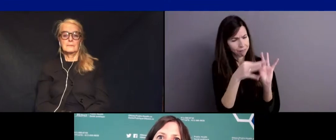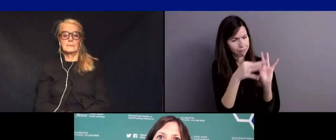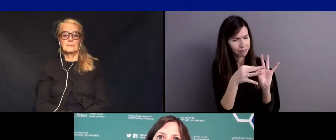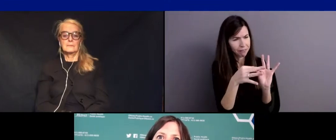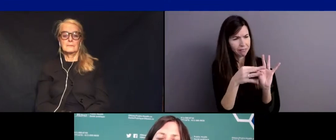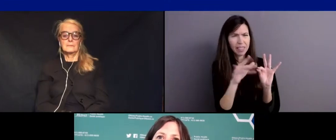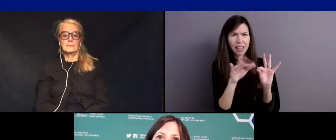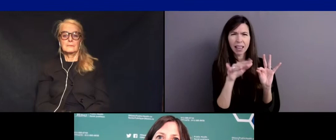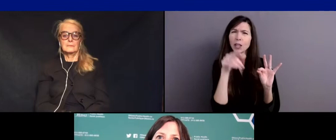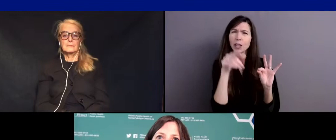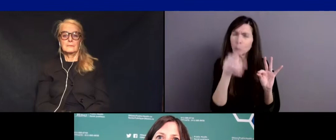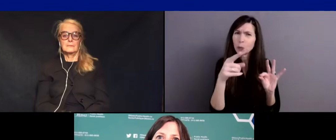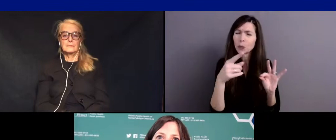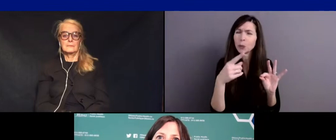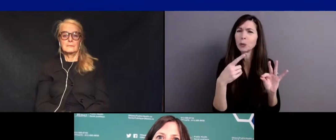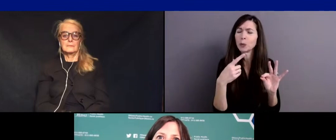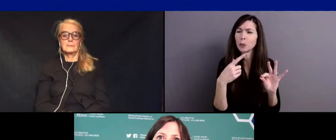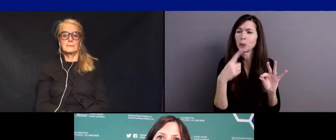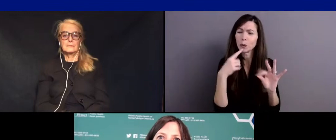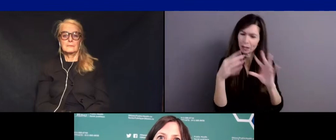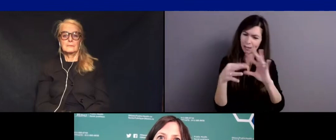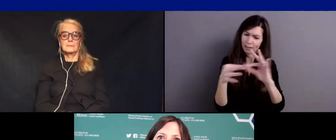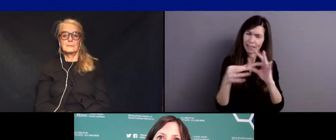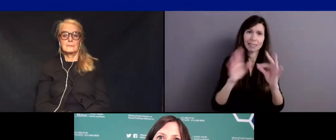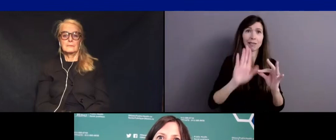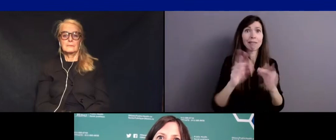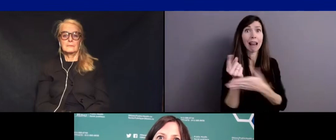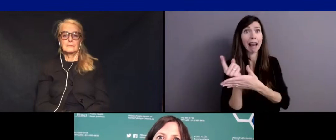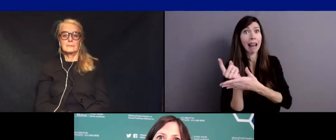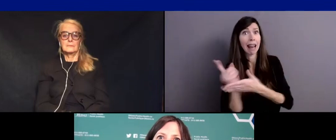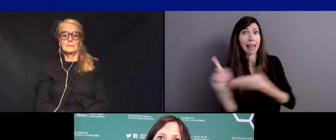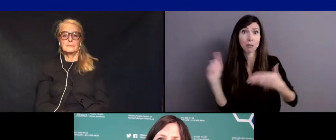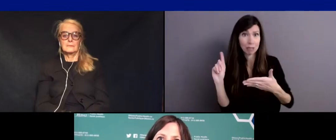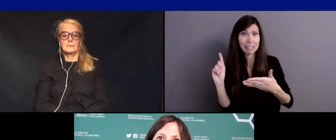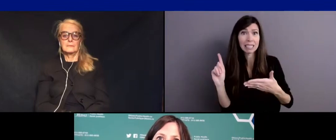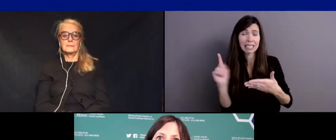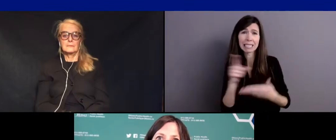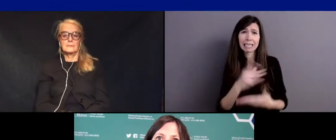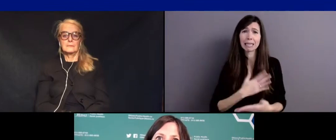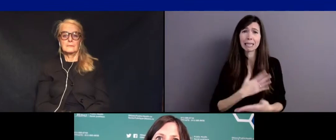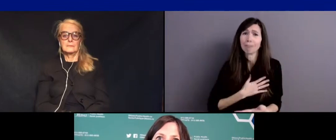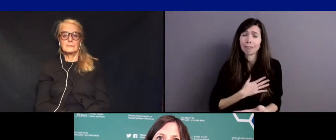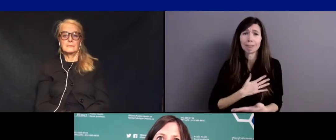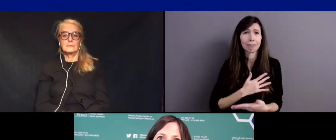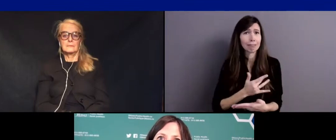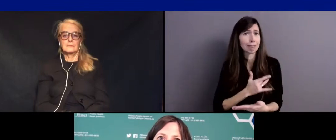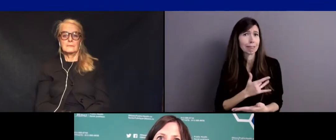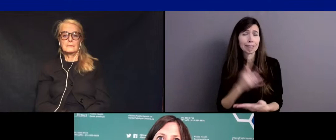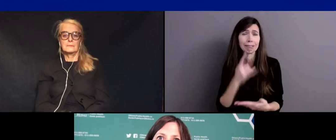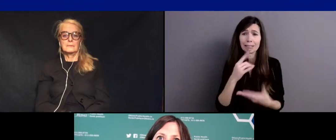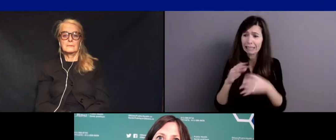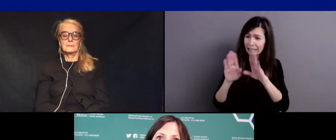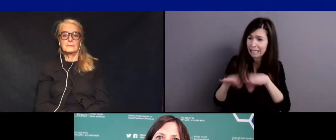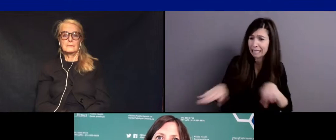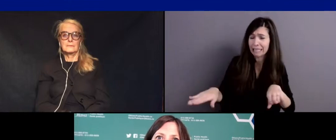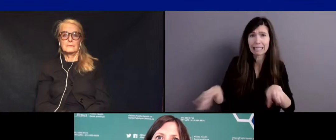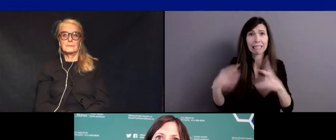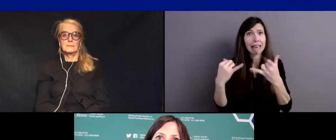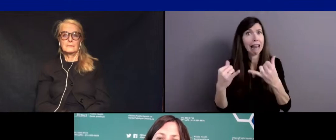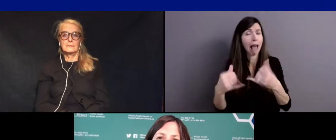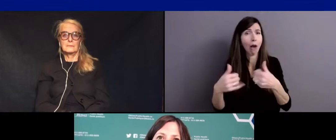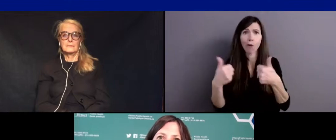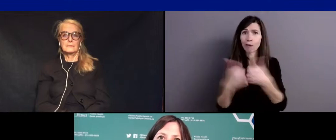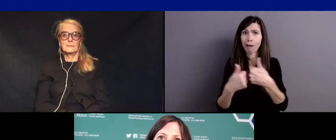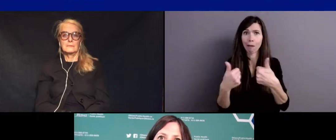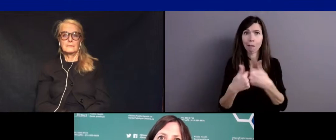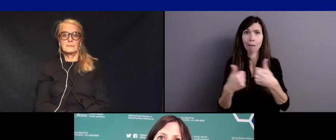I know you said it kind of broke your heart last week to that, like, say that kids can't play games, right? And of course, there's fewer and fewer things for us to do, and I understand that.